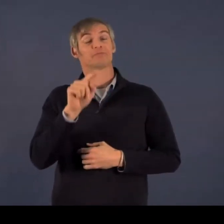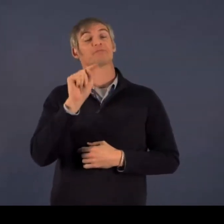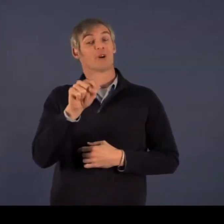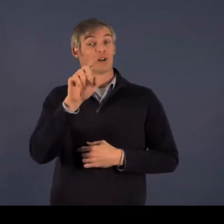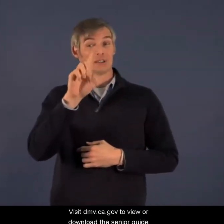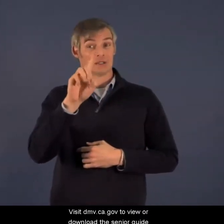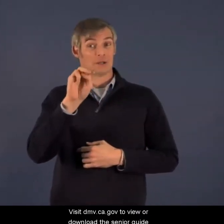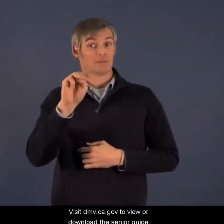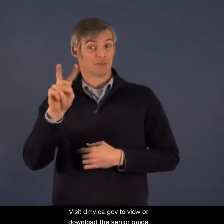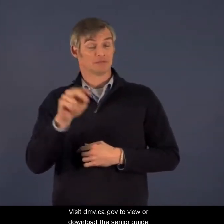Visit